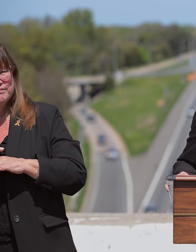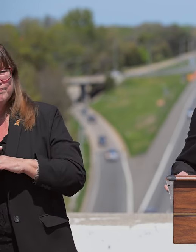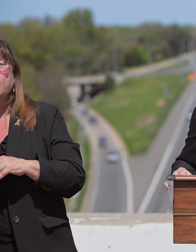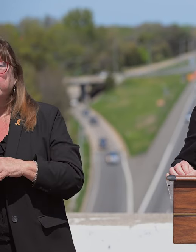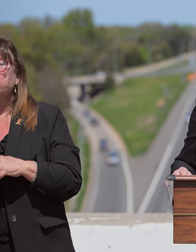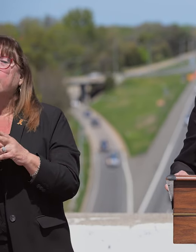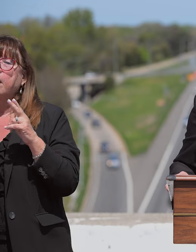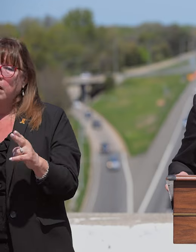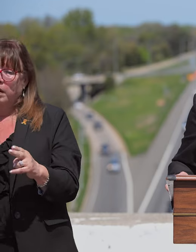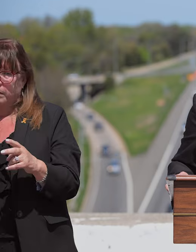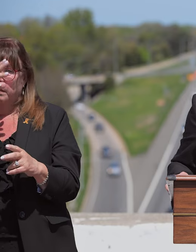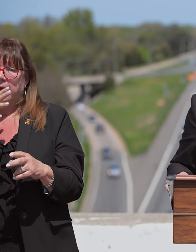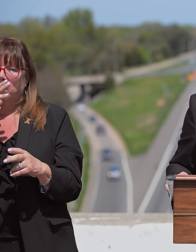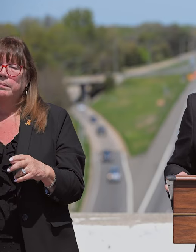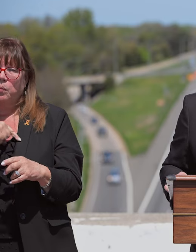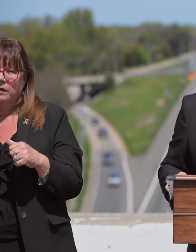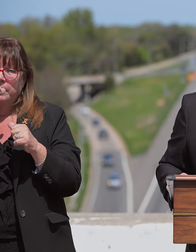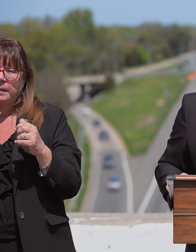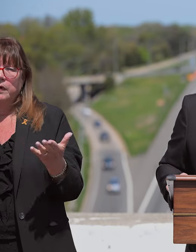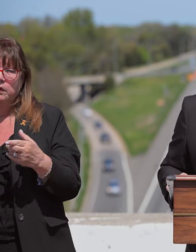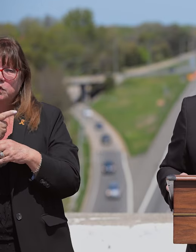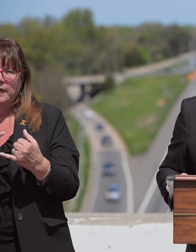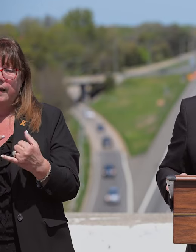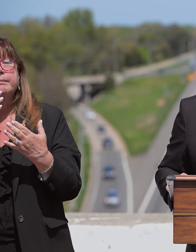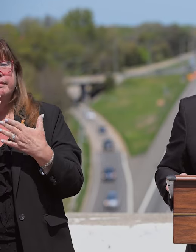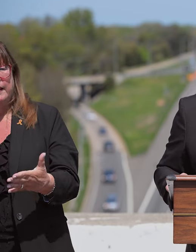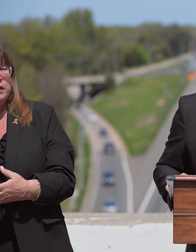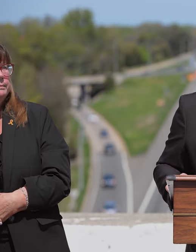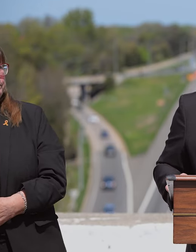men and women we remember here today. Thank you.